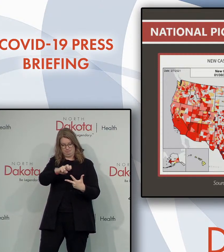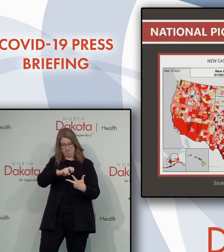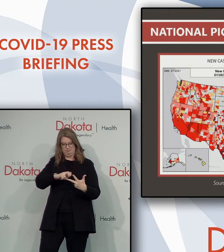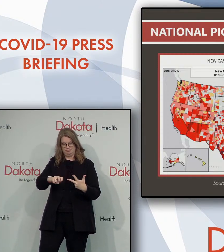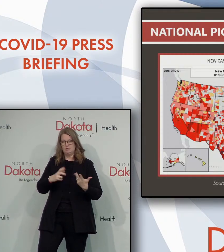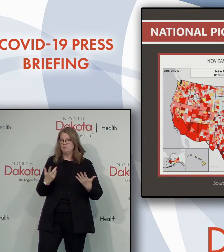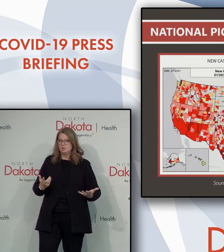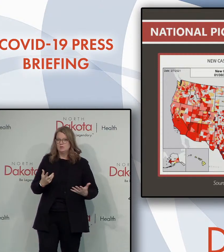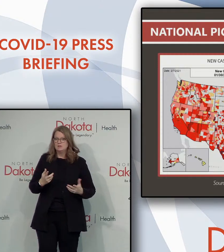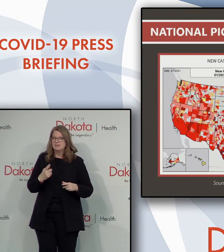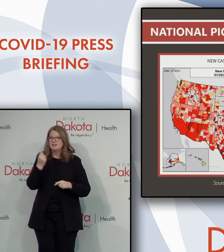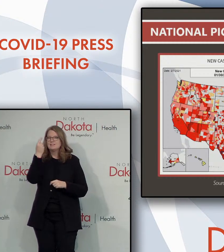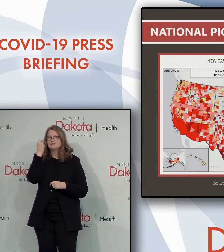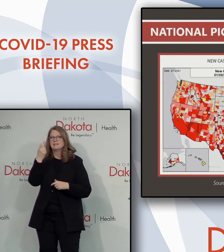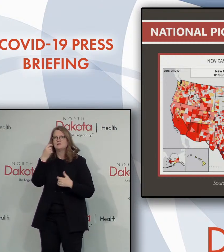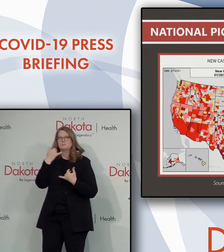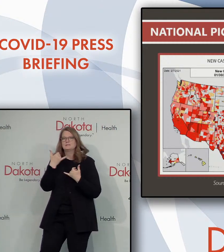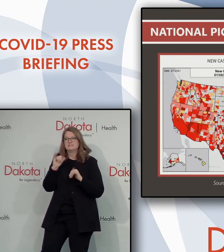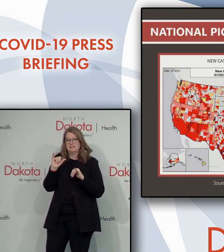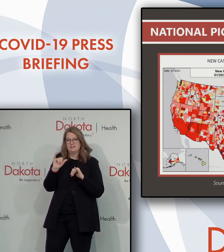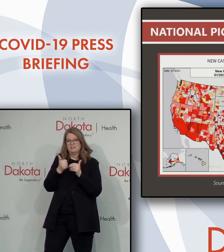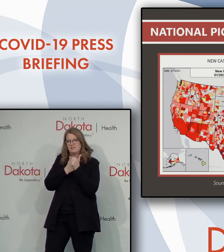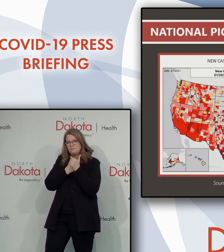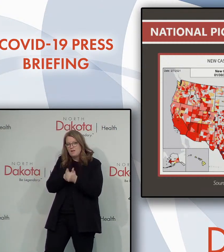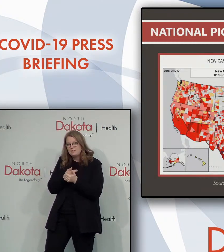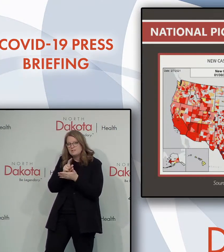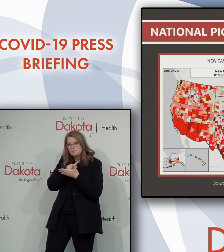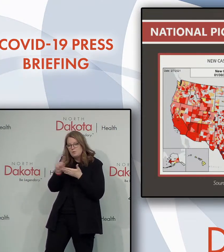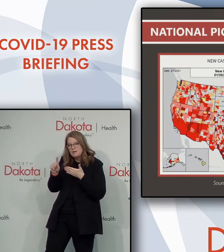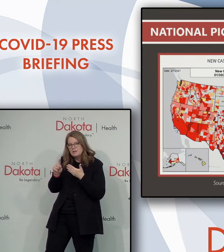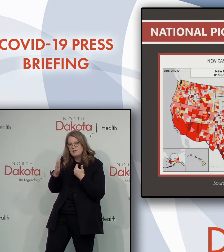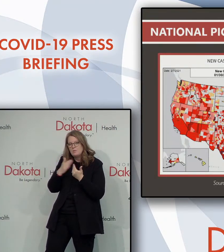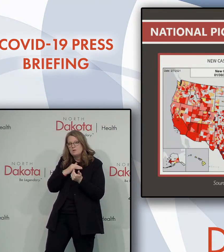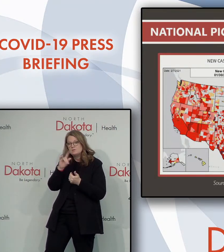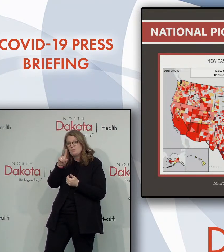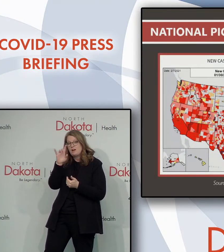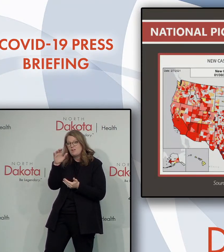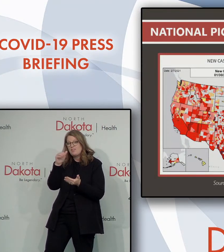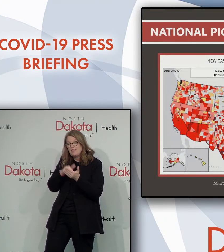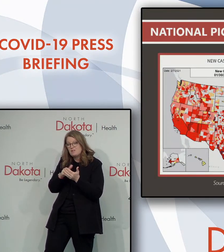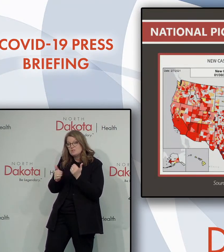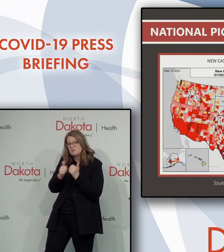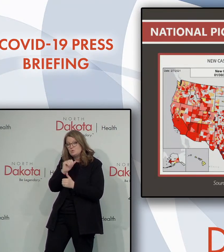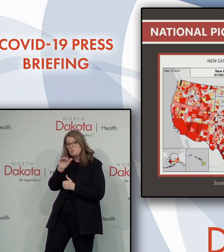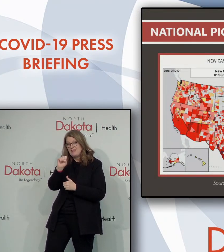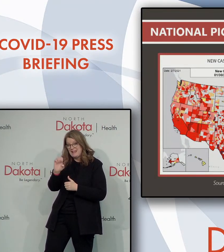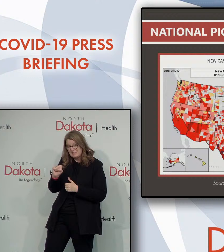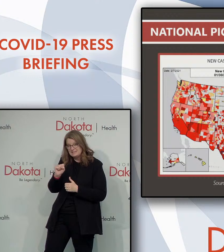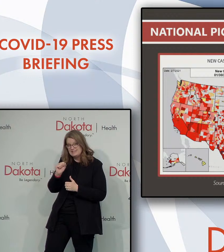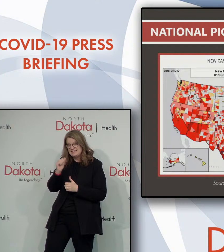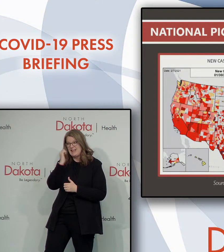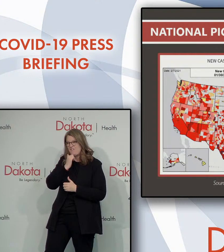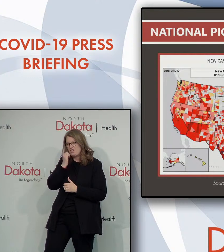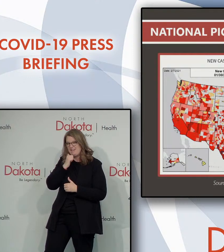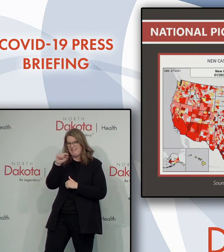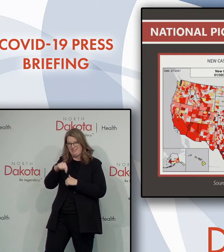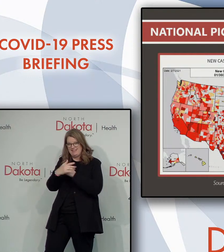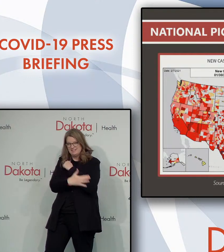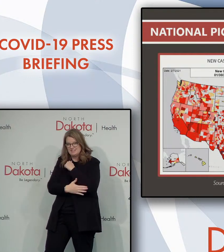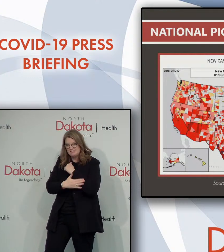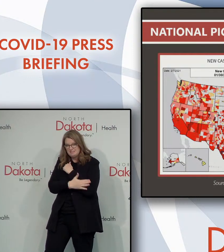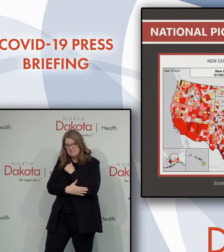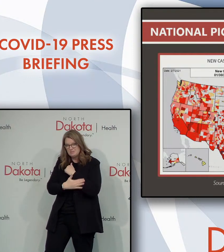21st. We're still tracking all this week close to 100,000 new cases a day in the country. And so